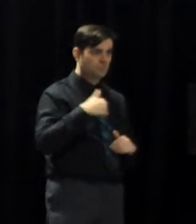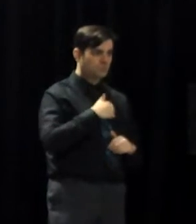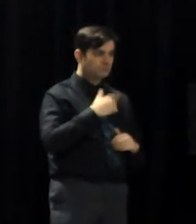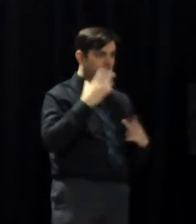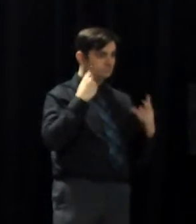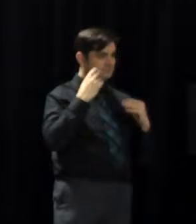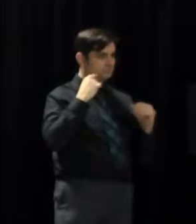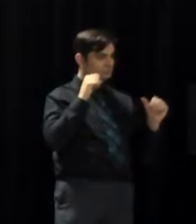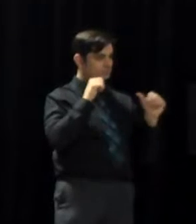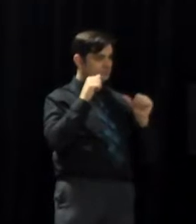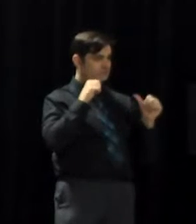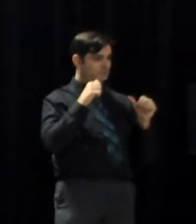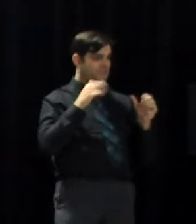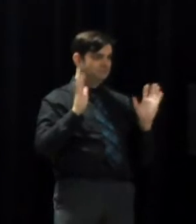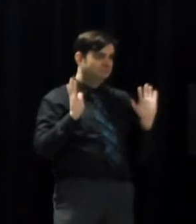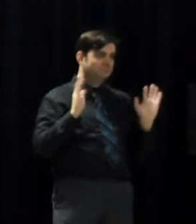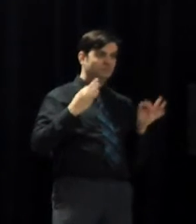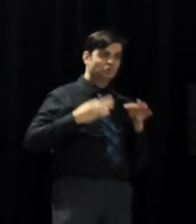impaired. So